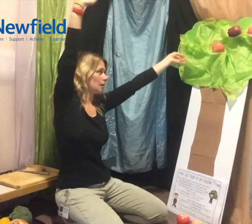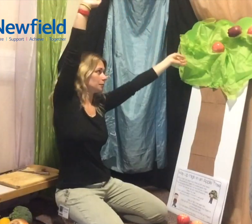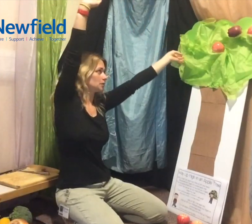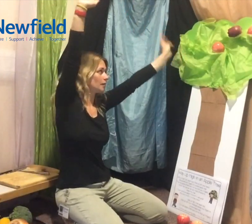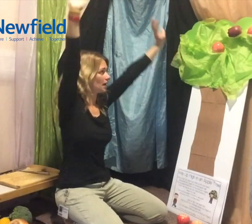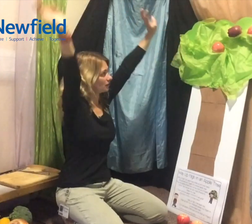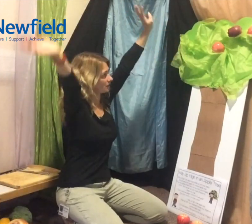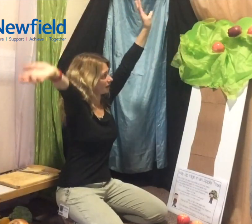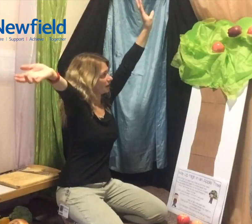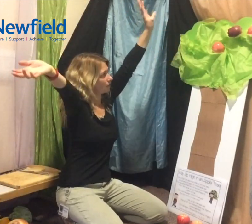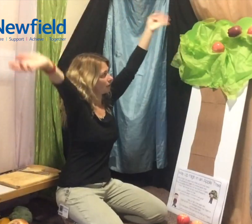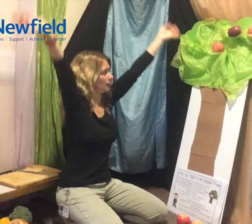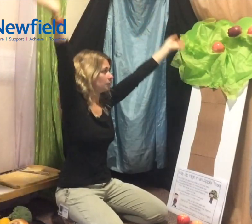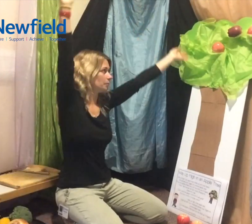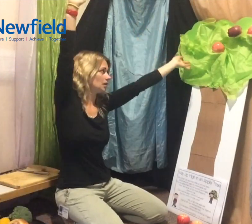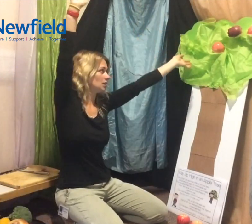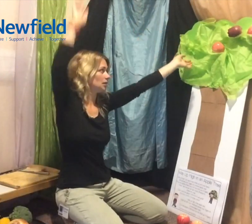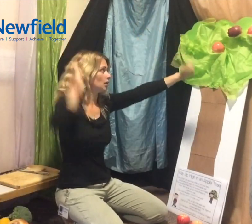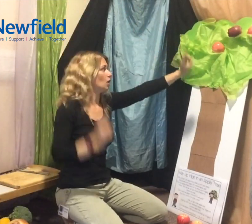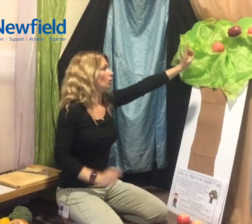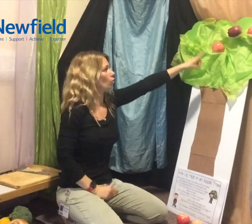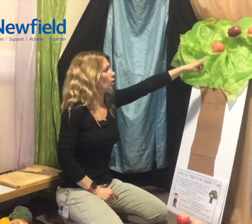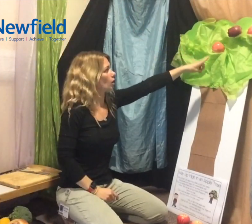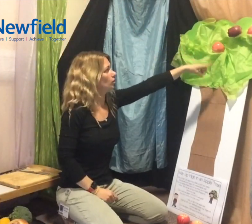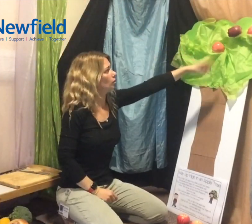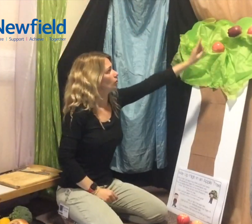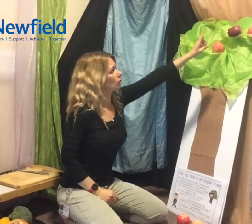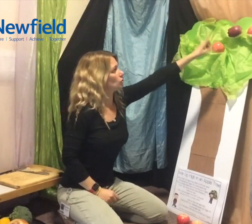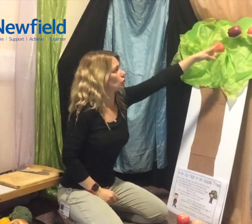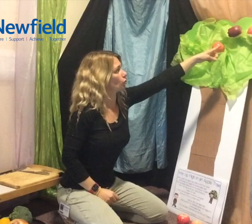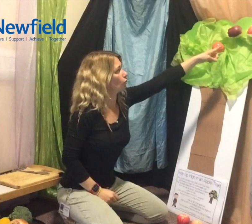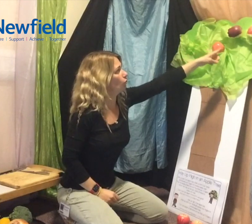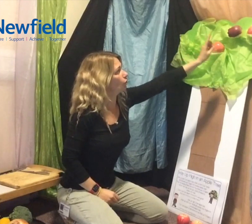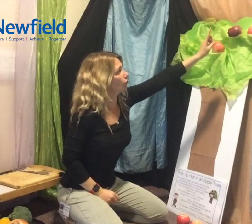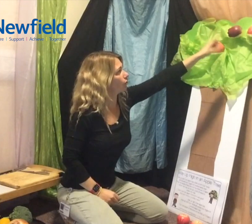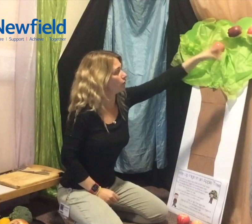apples smiled down at me. 1, 2, 3.